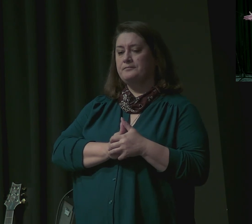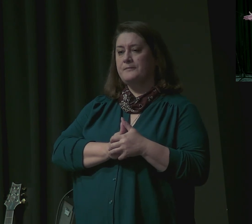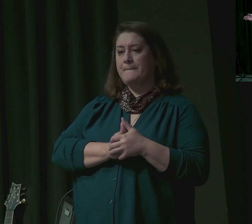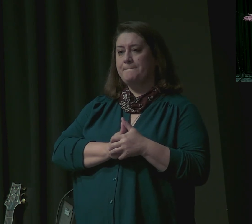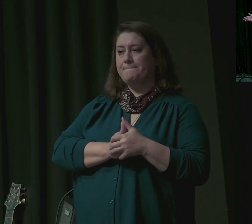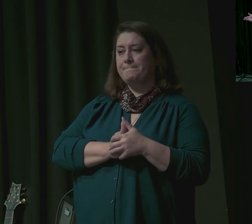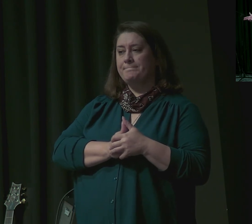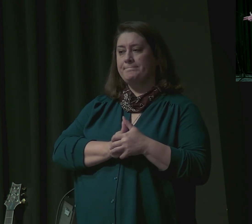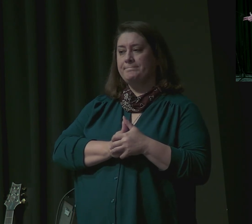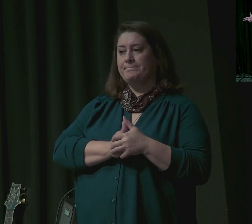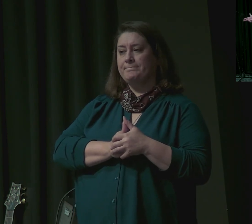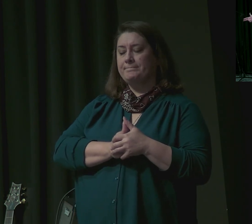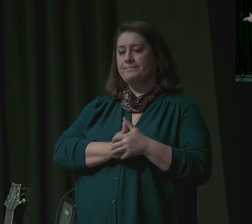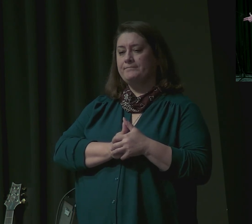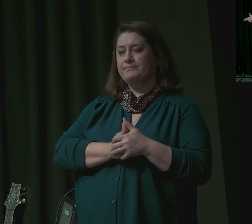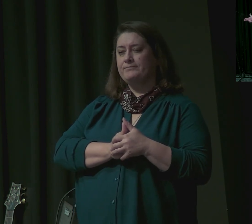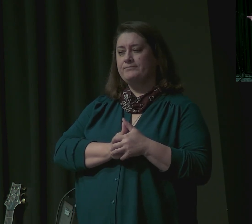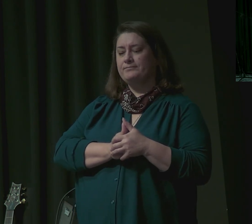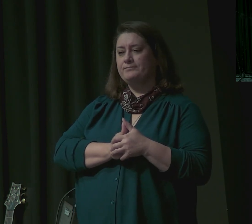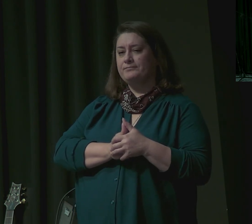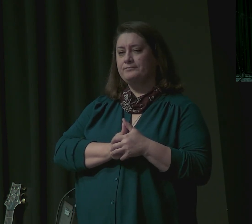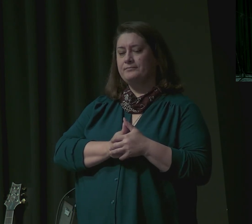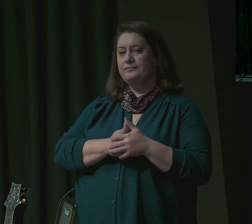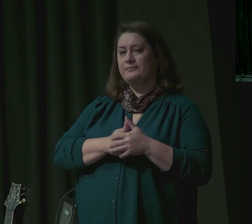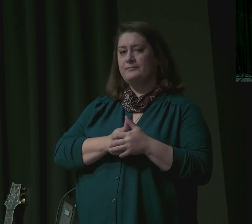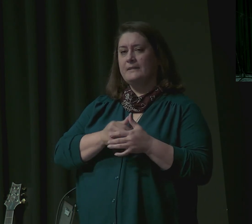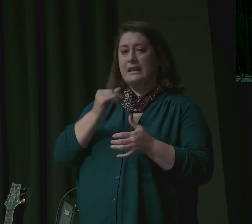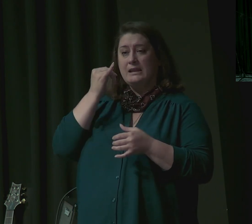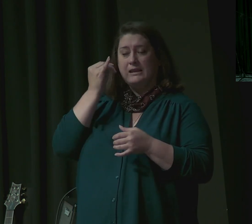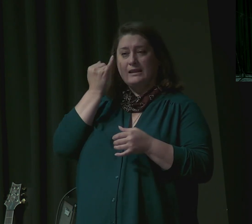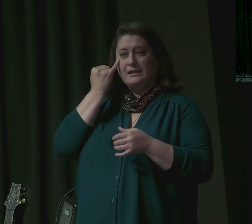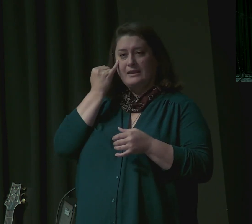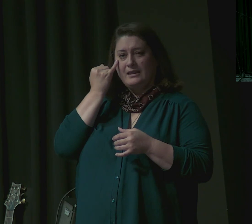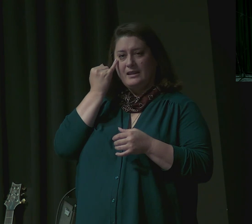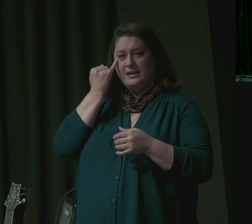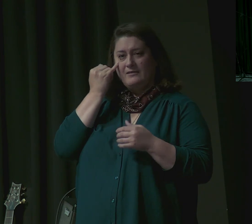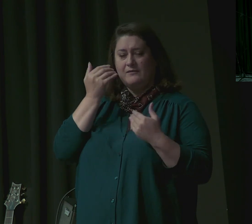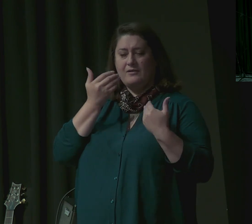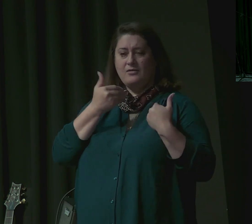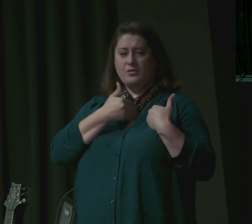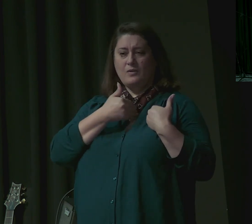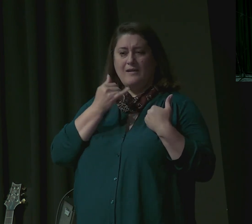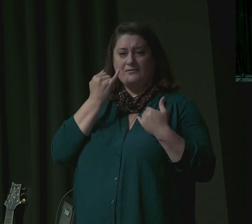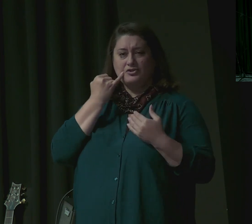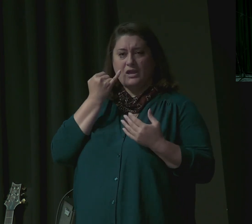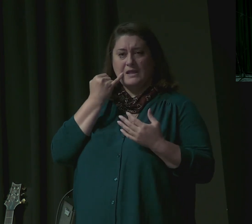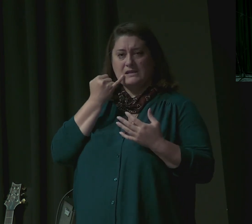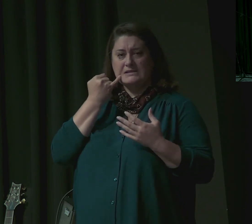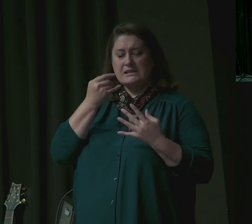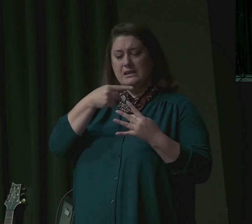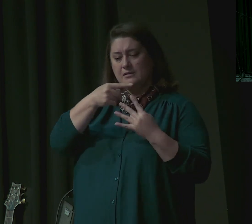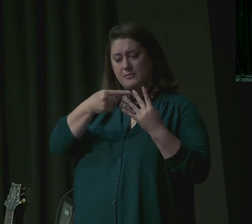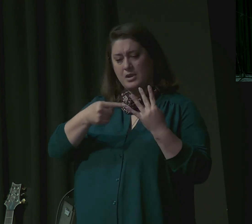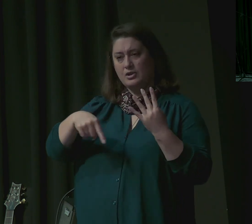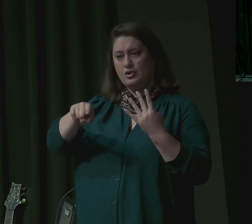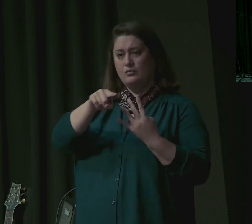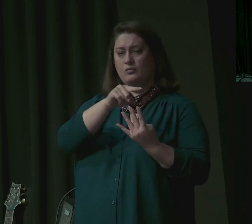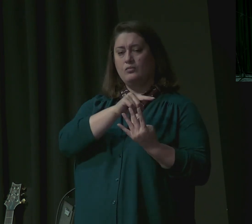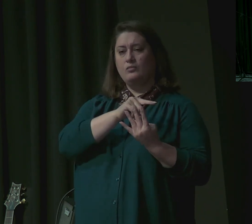and look at jealousy prominent place in the works of the flesh in Galatians 5 18 through 21